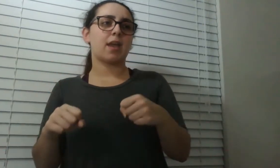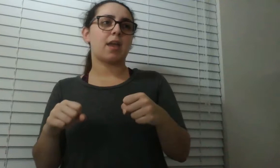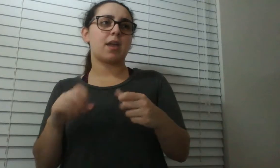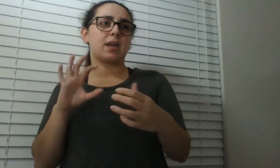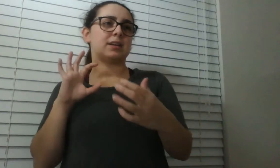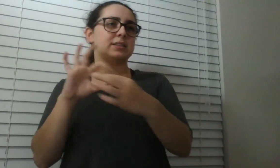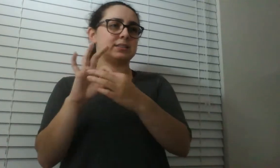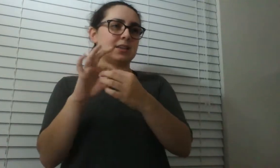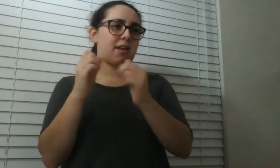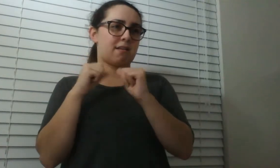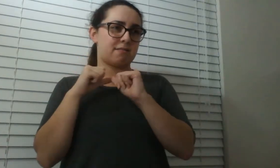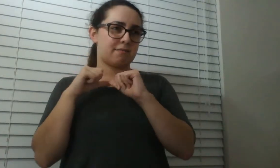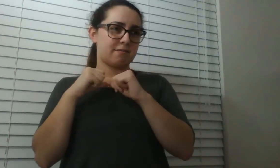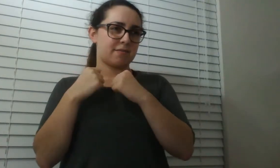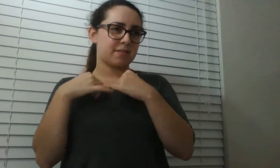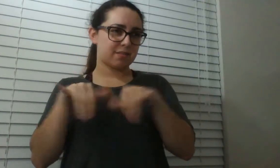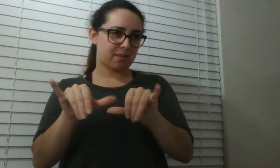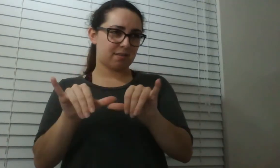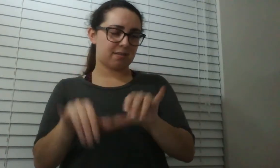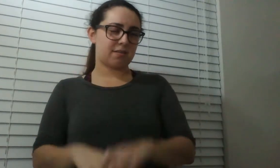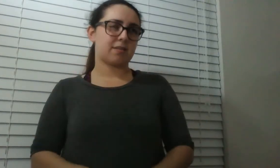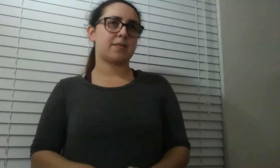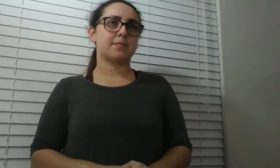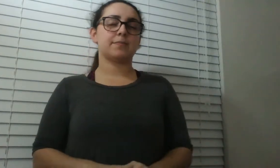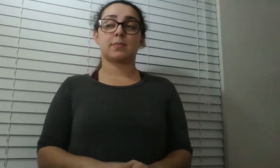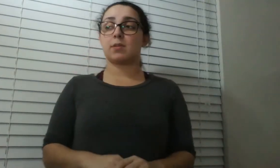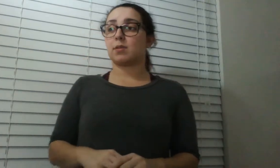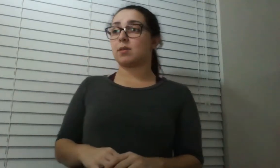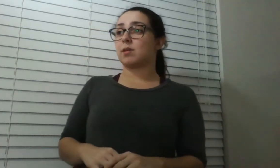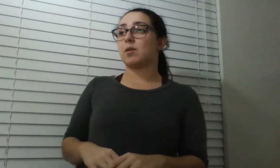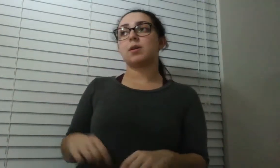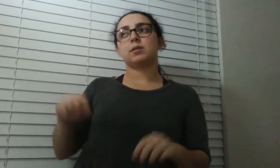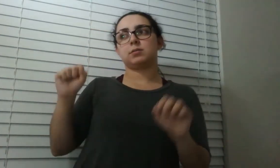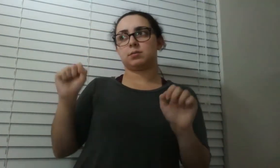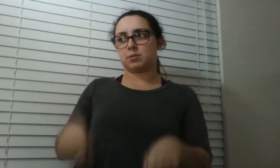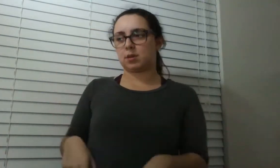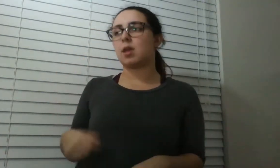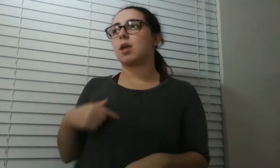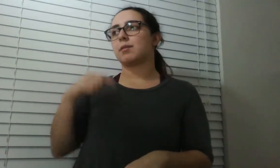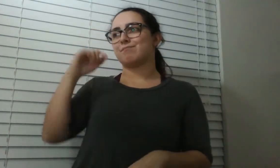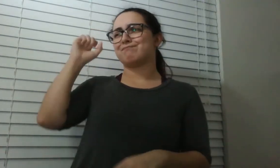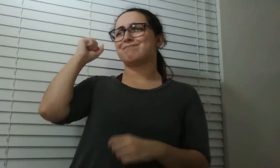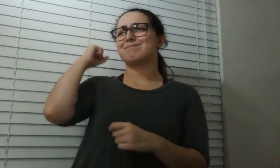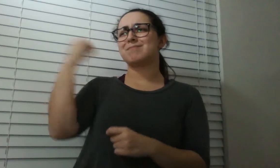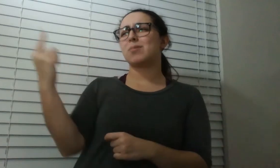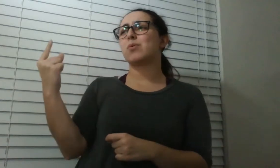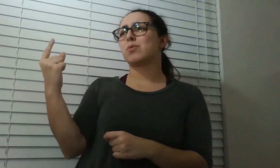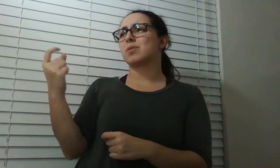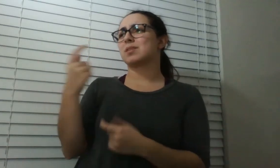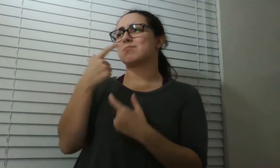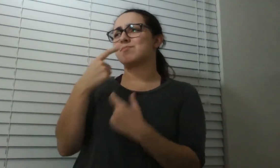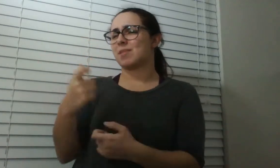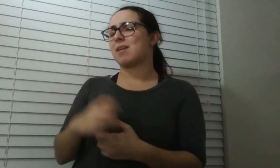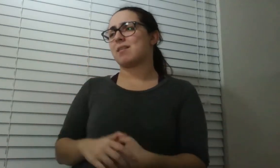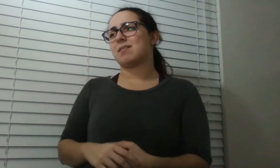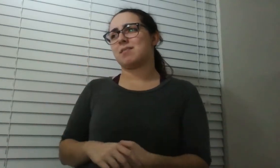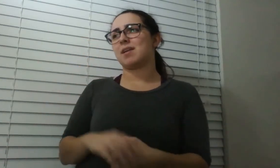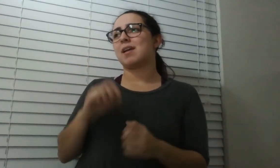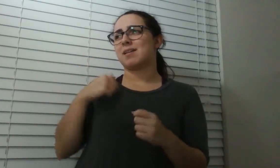that's exactly... I could just put that whole thing you just said in the frame, right? Just bow down to it. Well, don't bow too soon, my